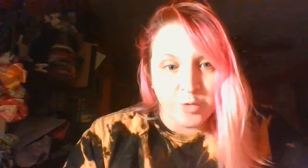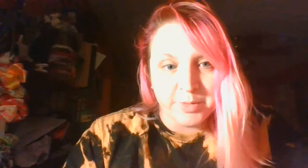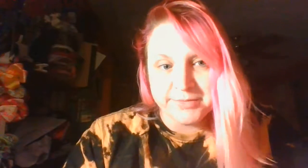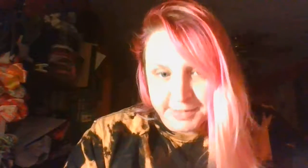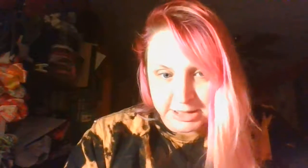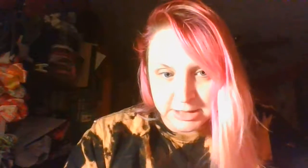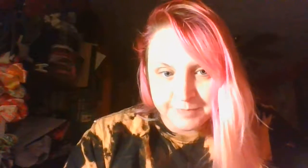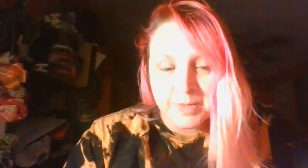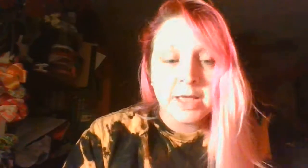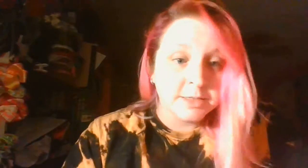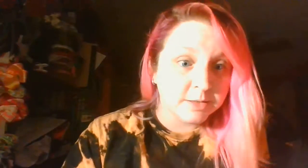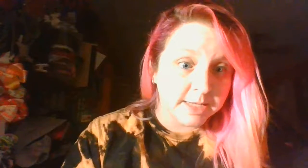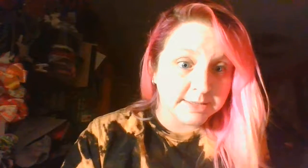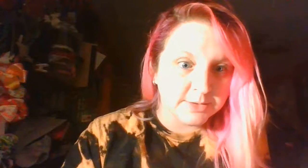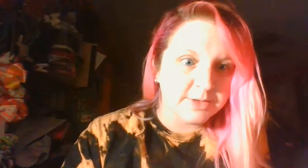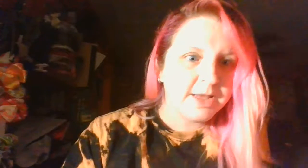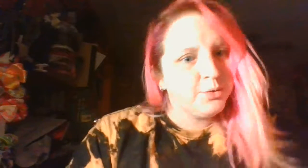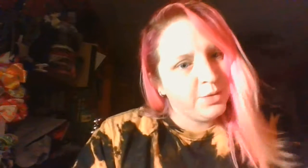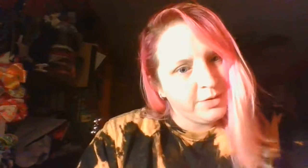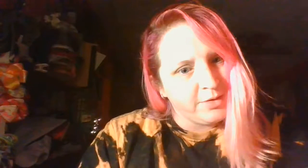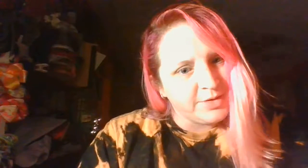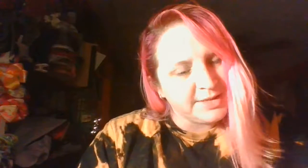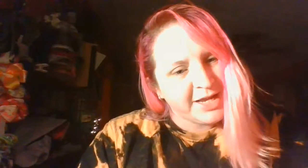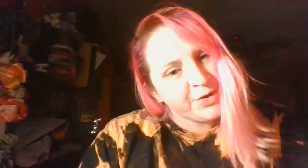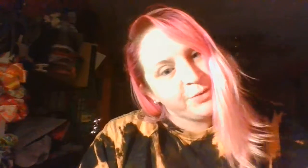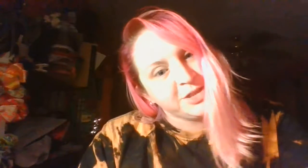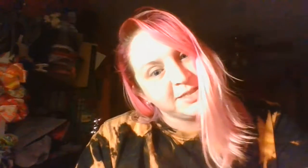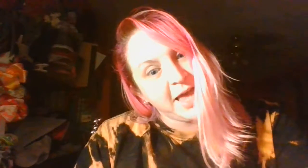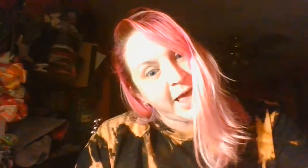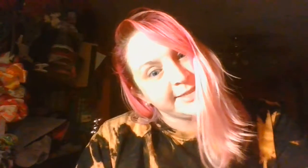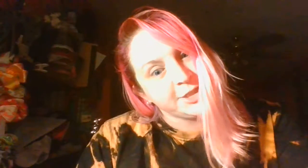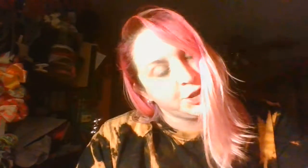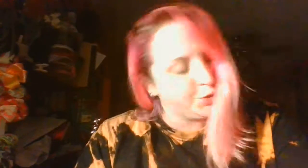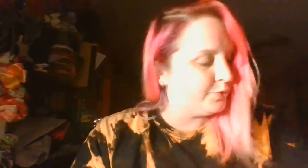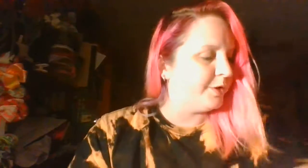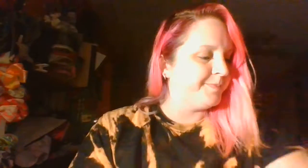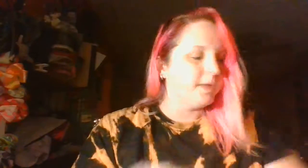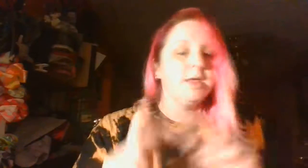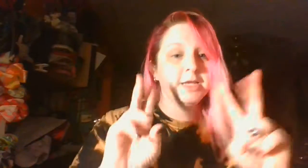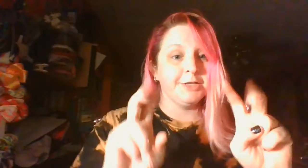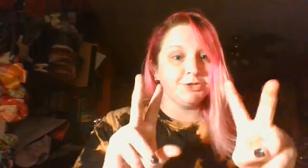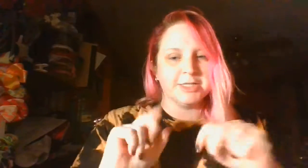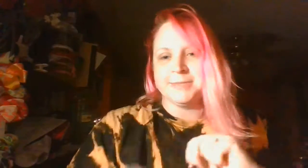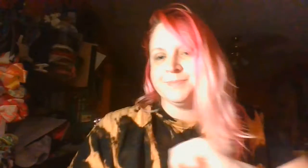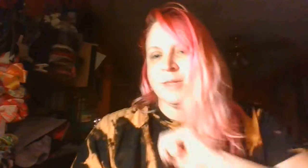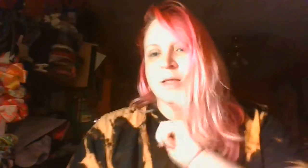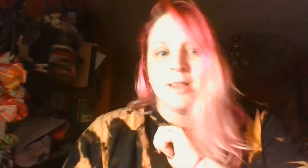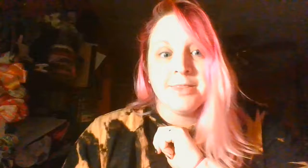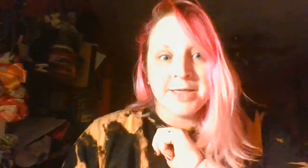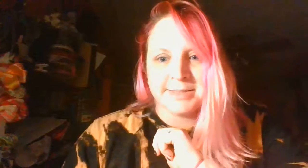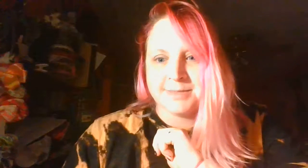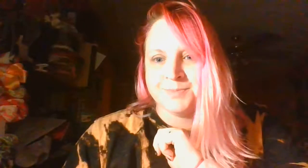informative speeches. So stay tuned and we'll go over the second one, which is a how-to, well, instructing. Thanks.